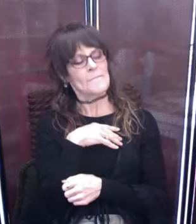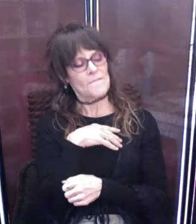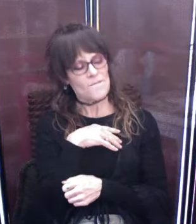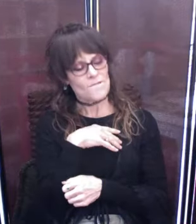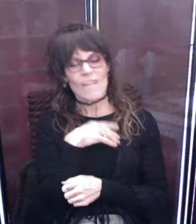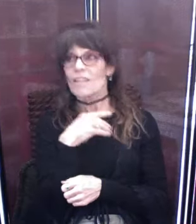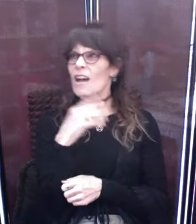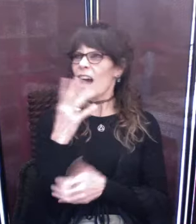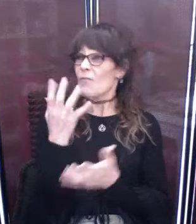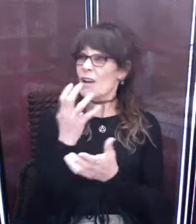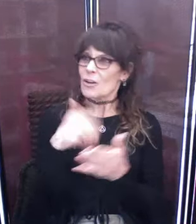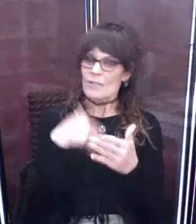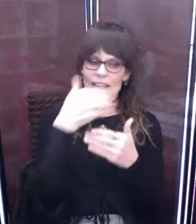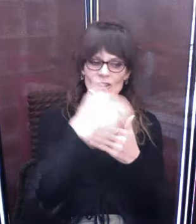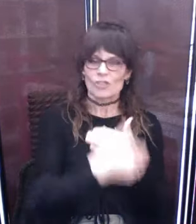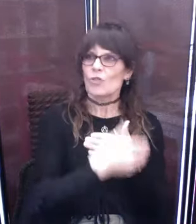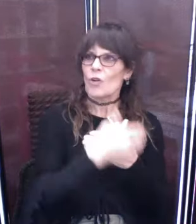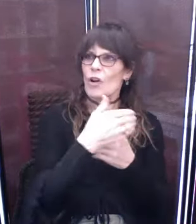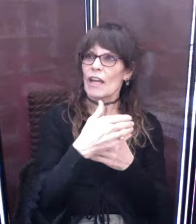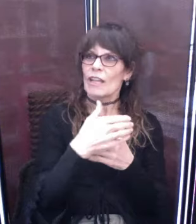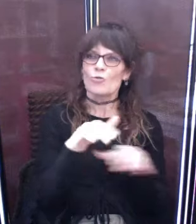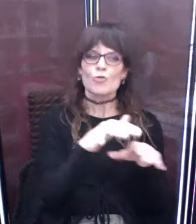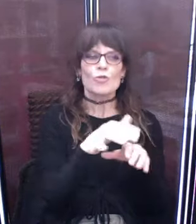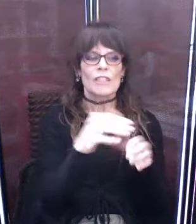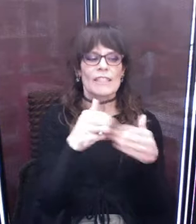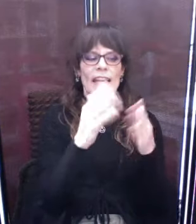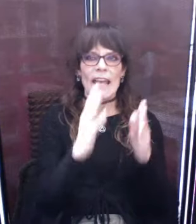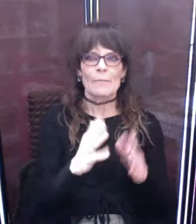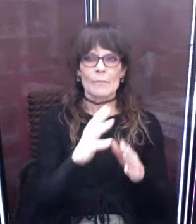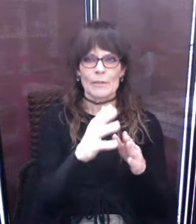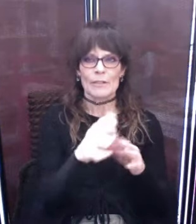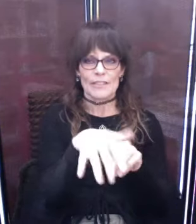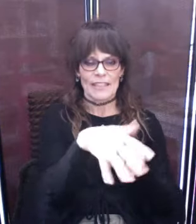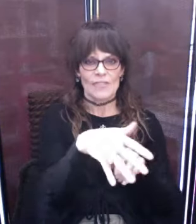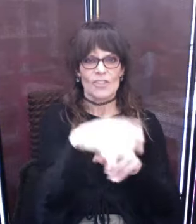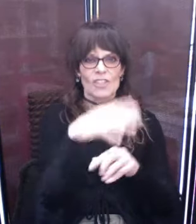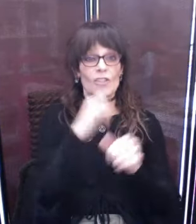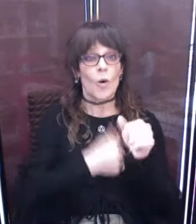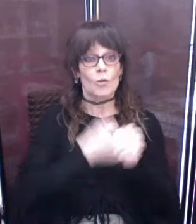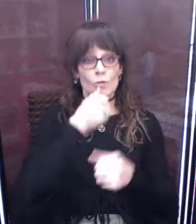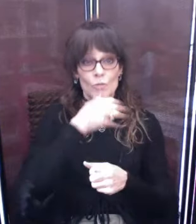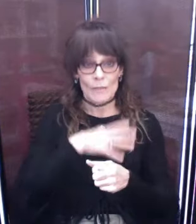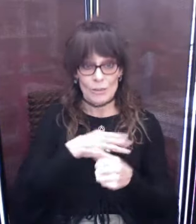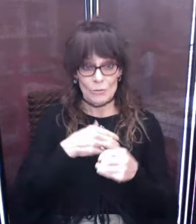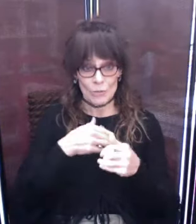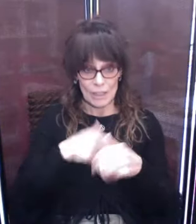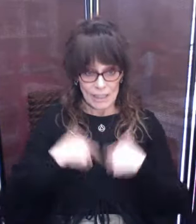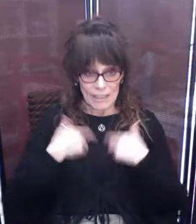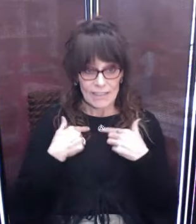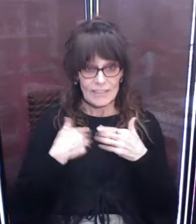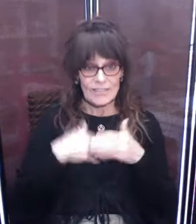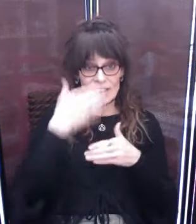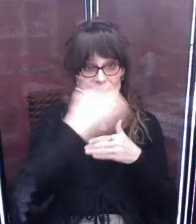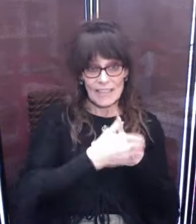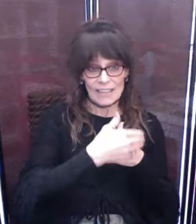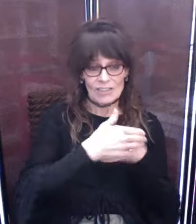want to go next door and do Maud leaves." And Maud is this elderly woman that lives next door to us. And I said, "Why don't you go do that,